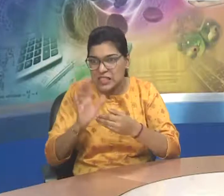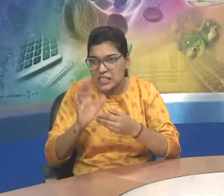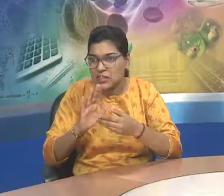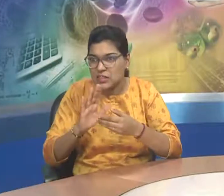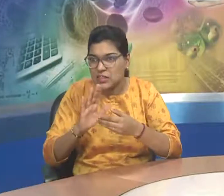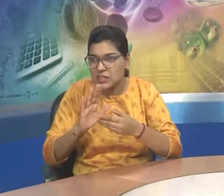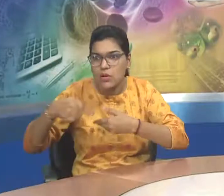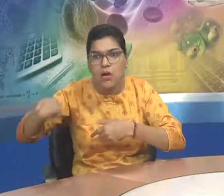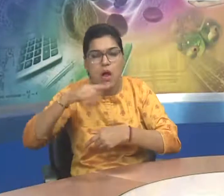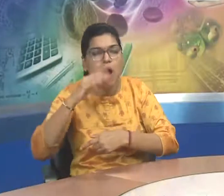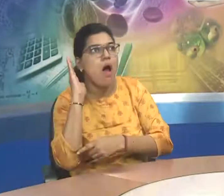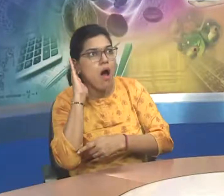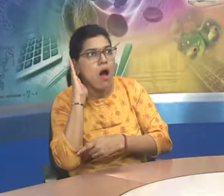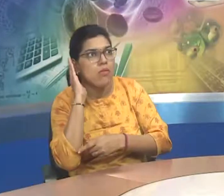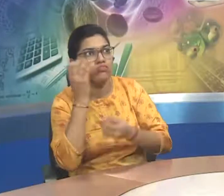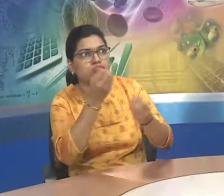to stop